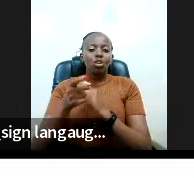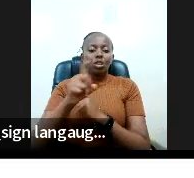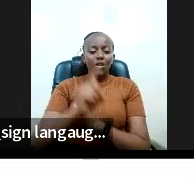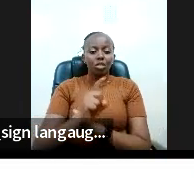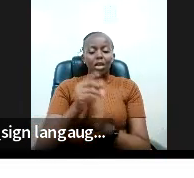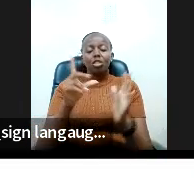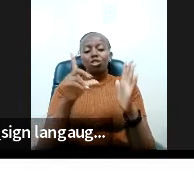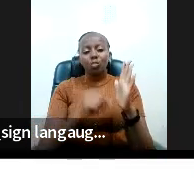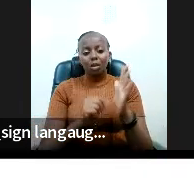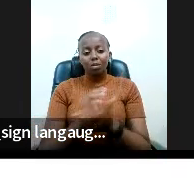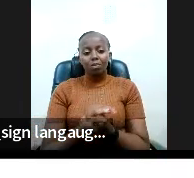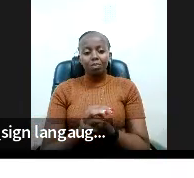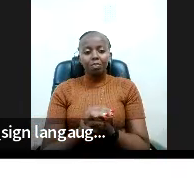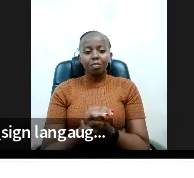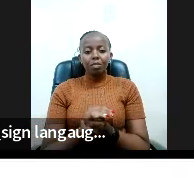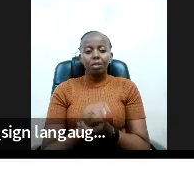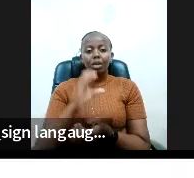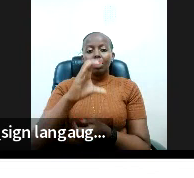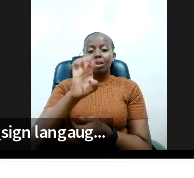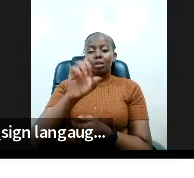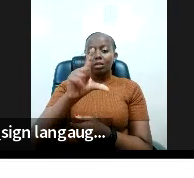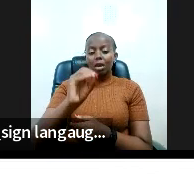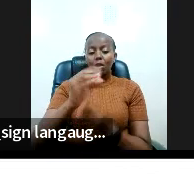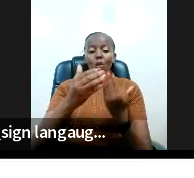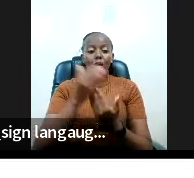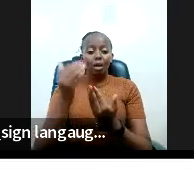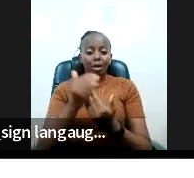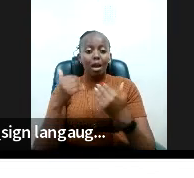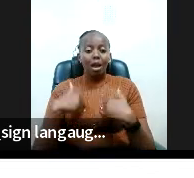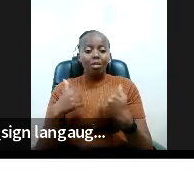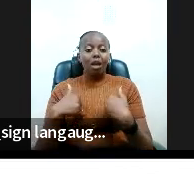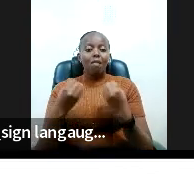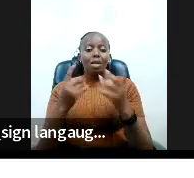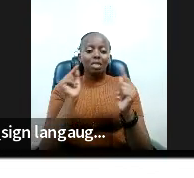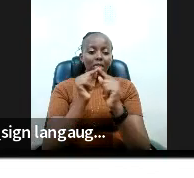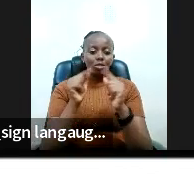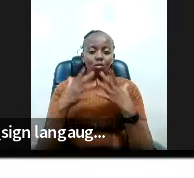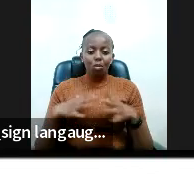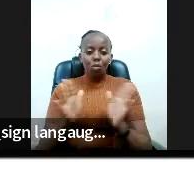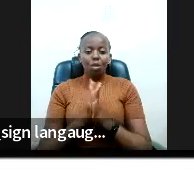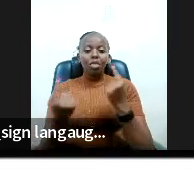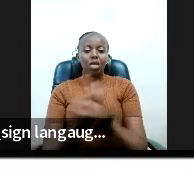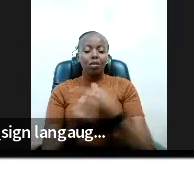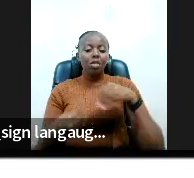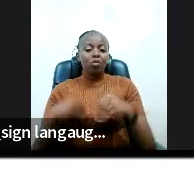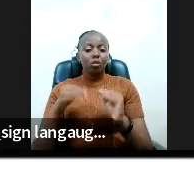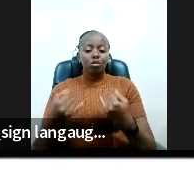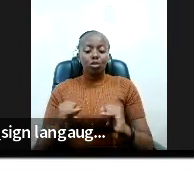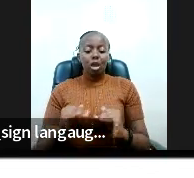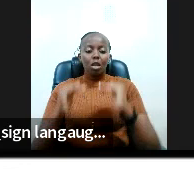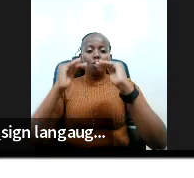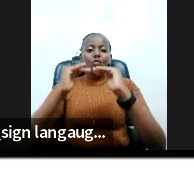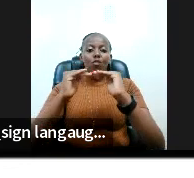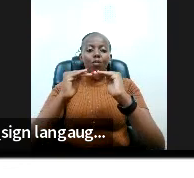affordability. Celocare has conducted user tests on a number of people with different disabilities to improve our